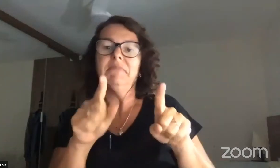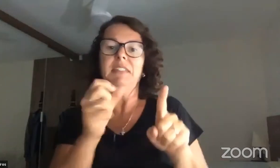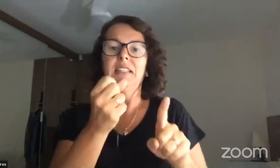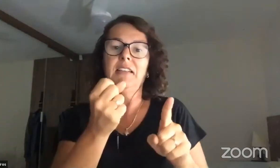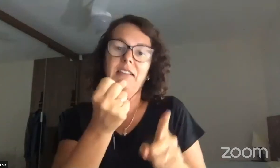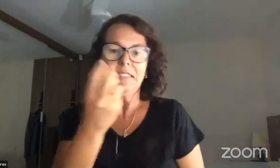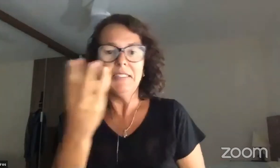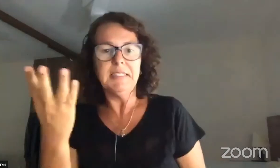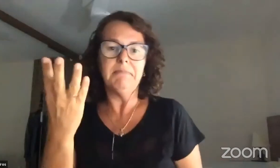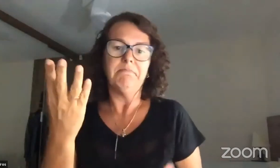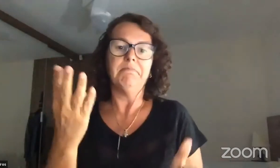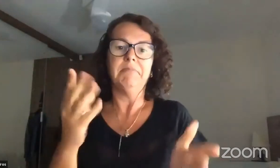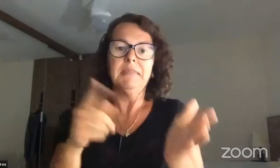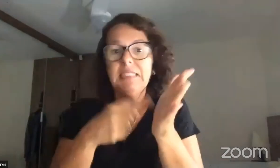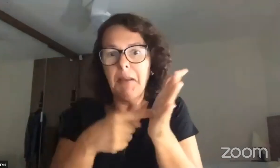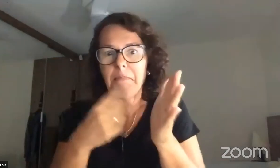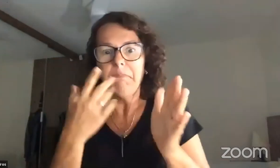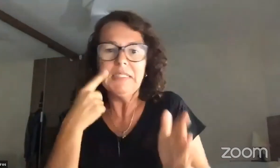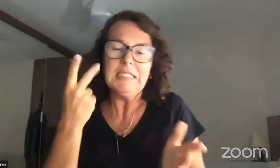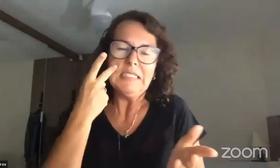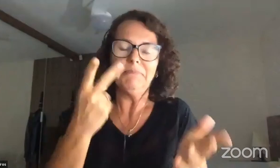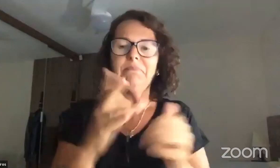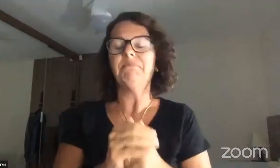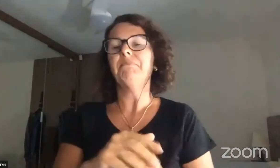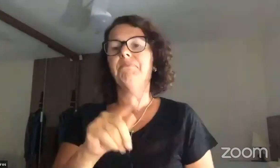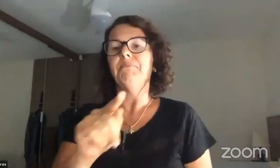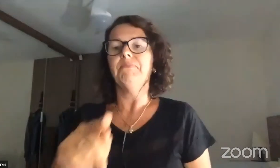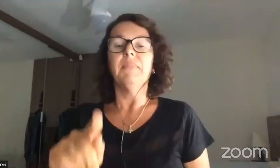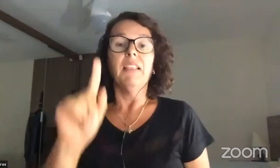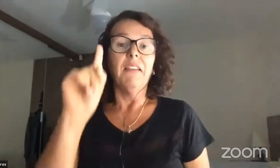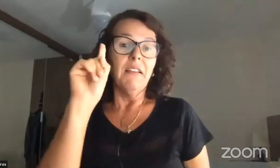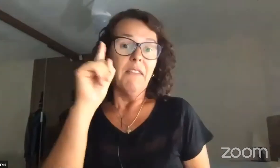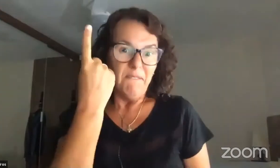And we'll see how many you have a chance to respond to.